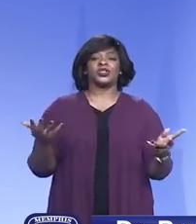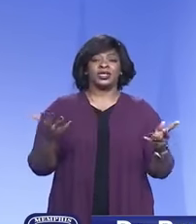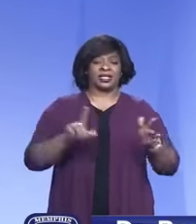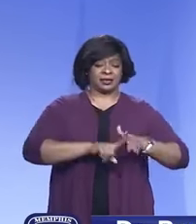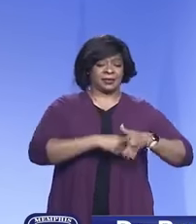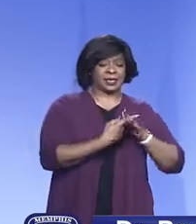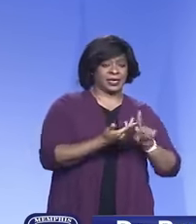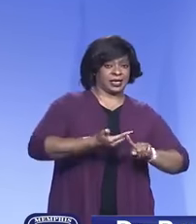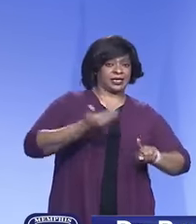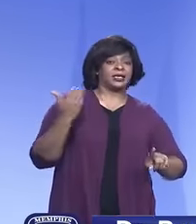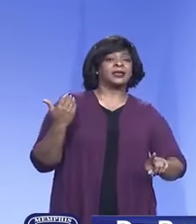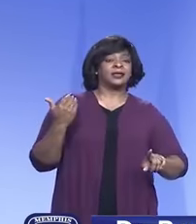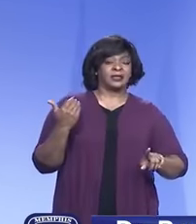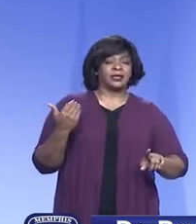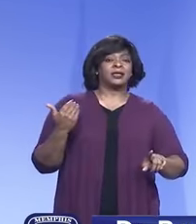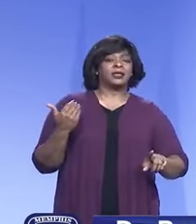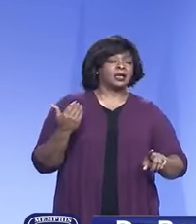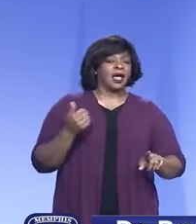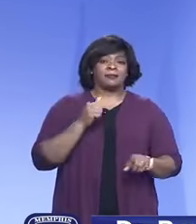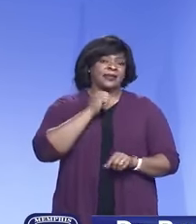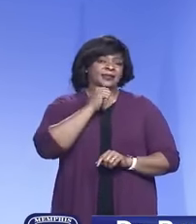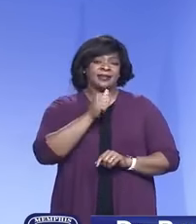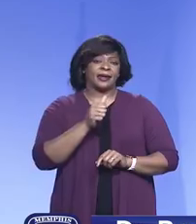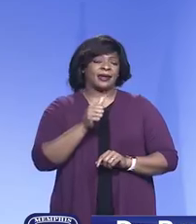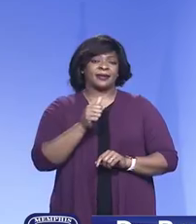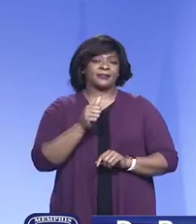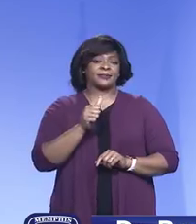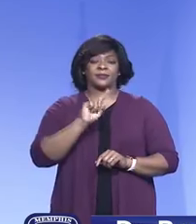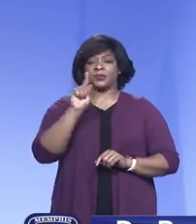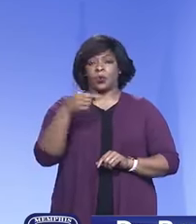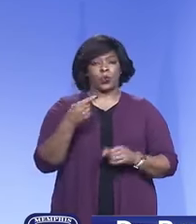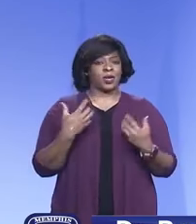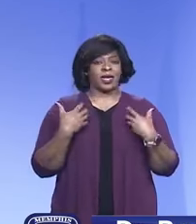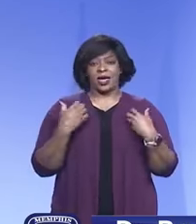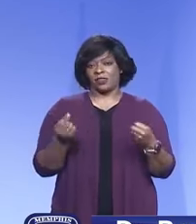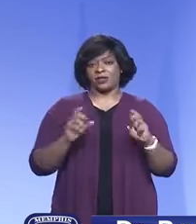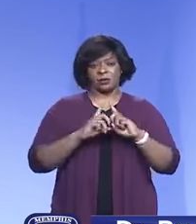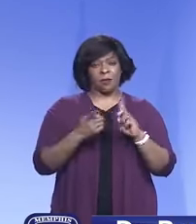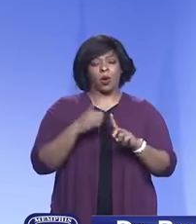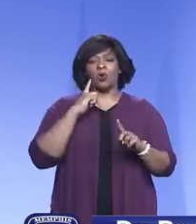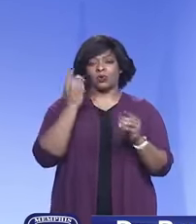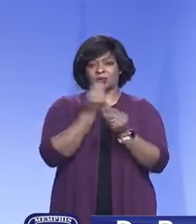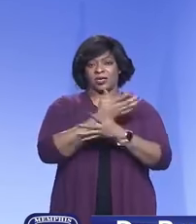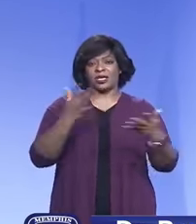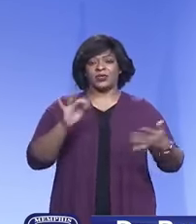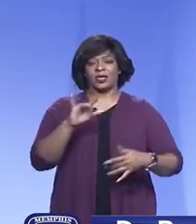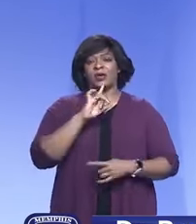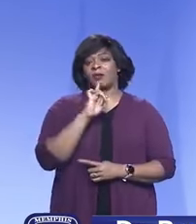beginning, it was not just the health department who issued that.